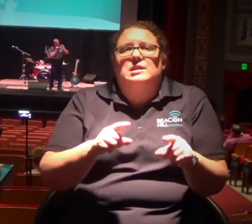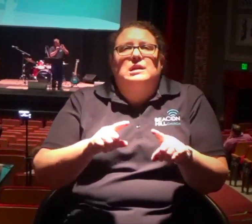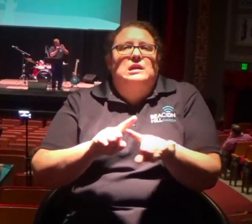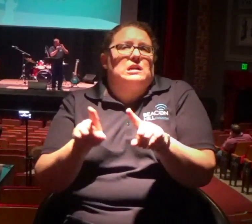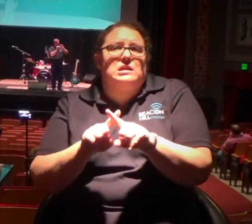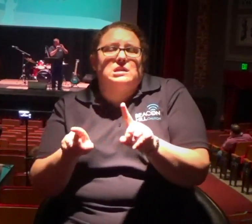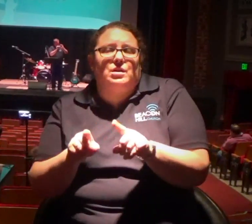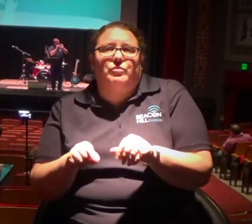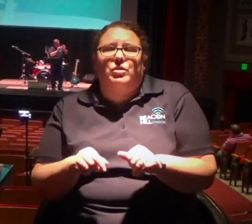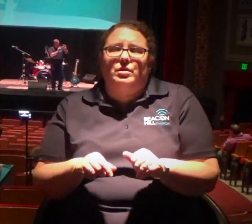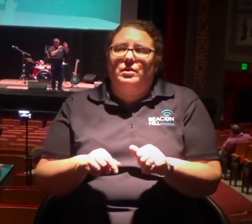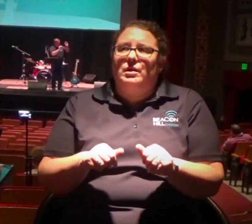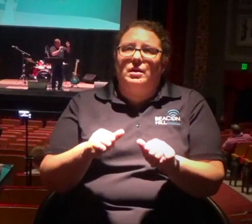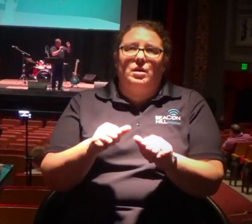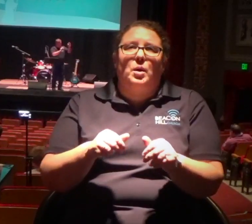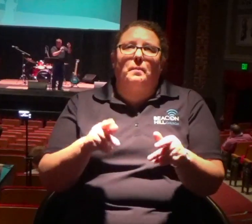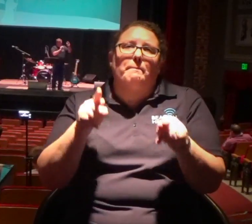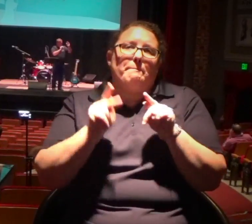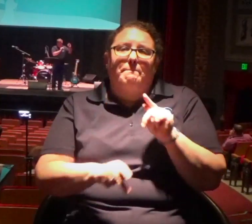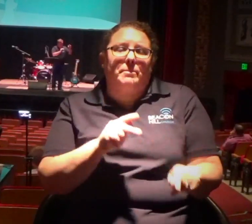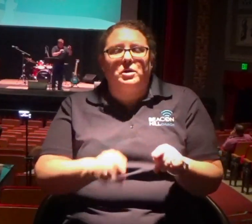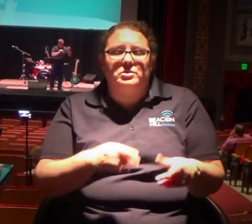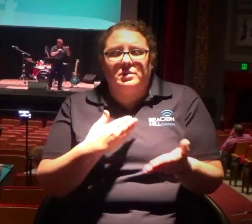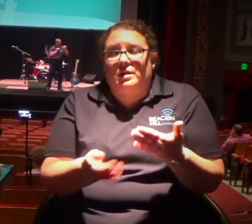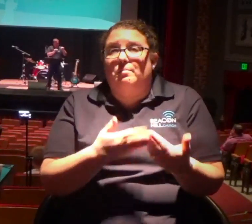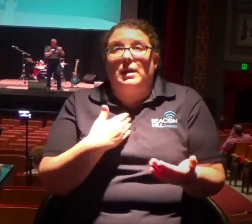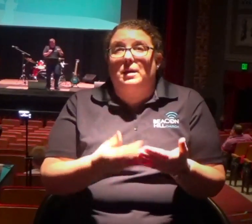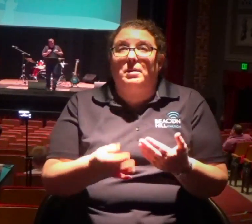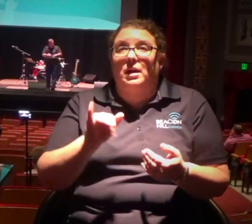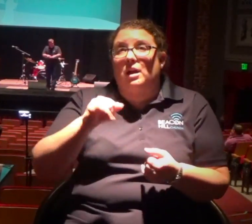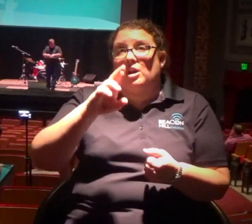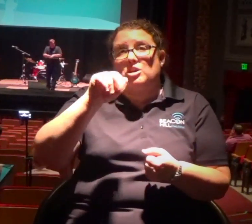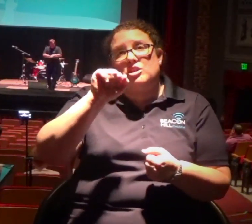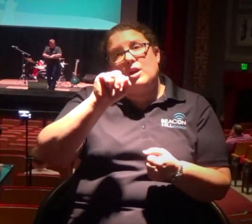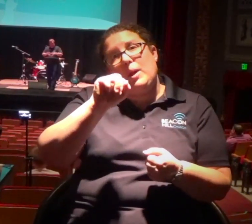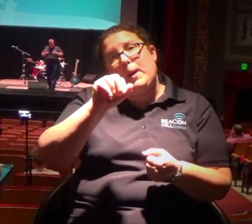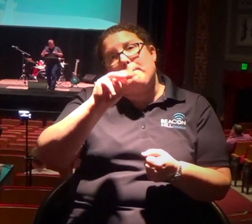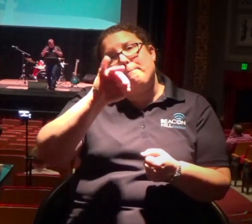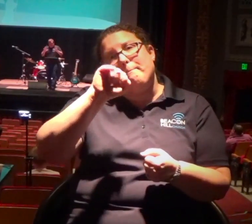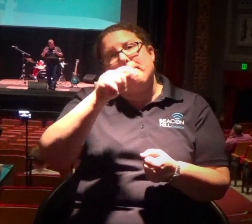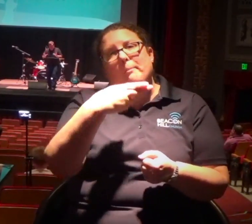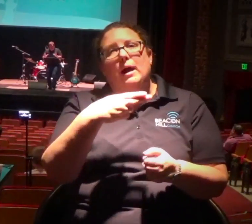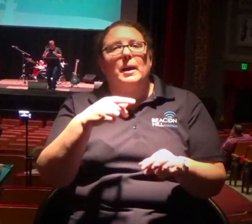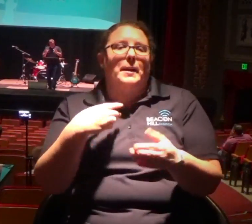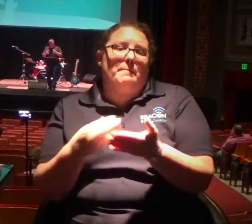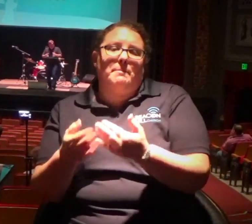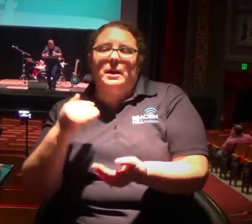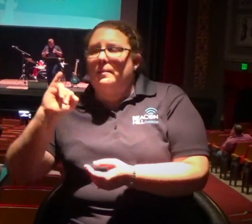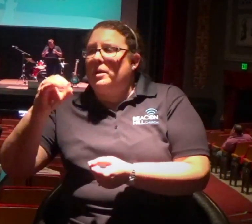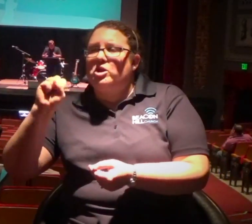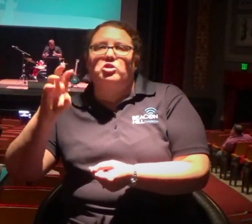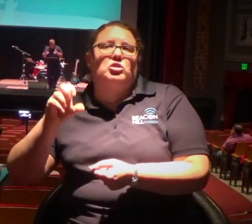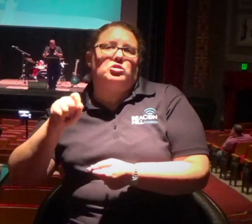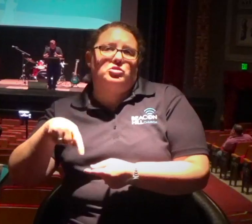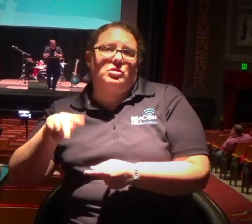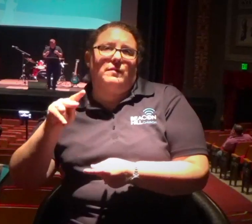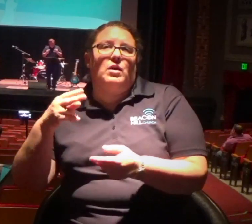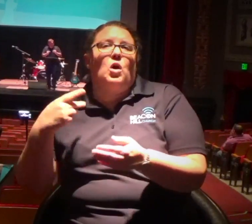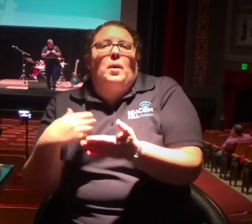maybe Joseph is the one that they're talking about. They even said that maybe the nation of Israel is who they're talking about. While they